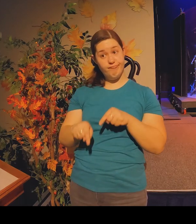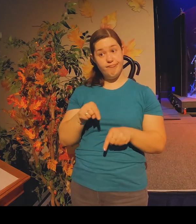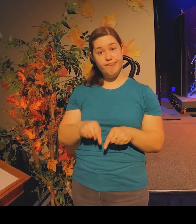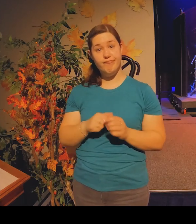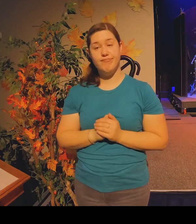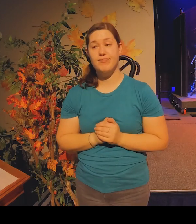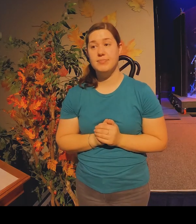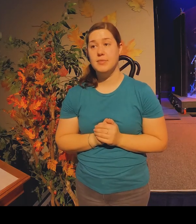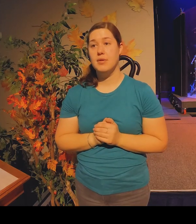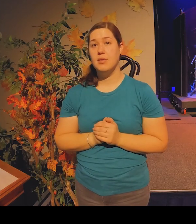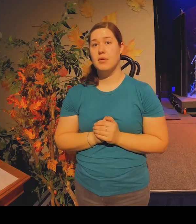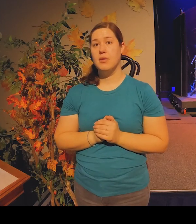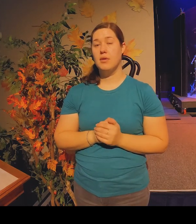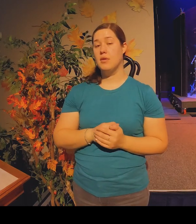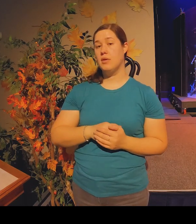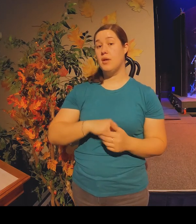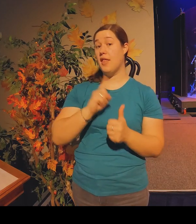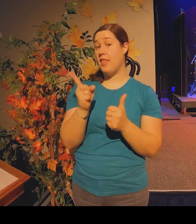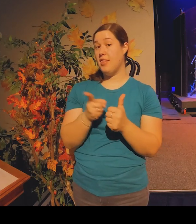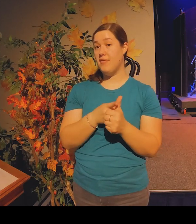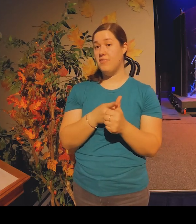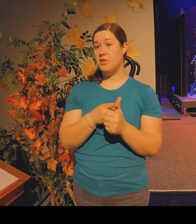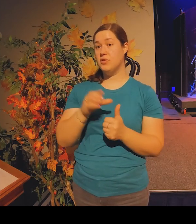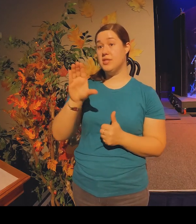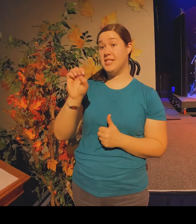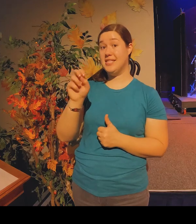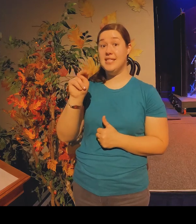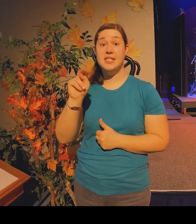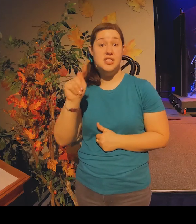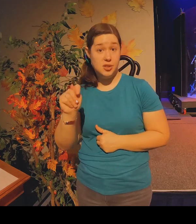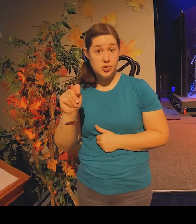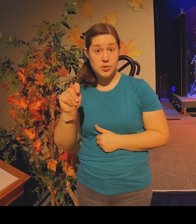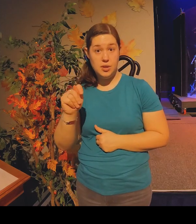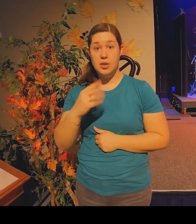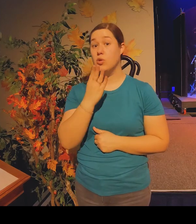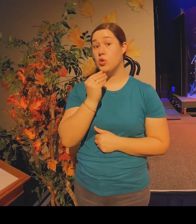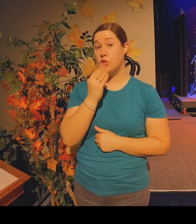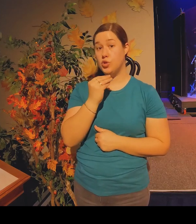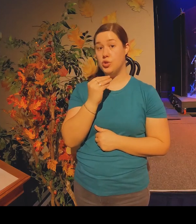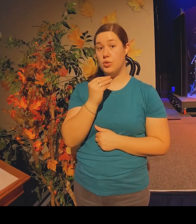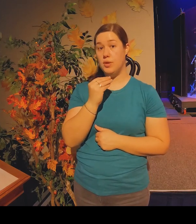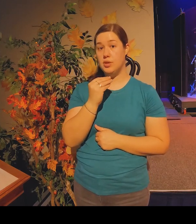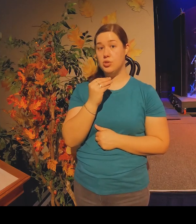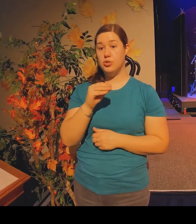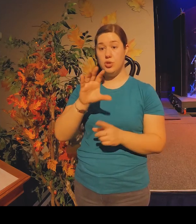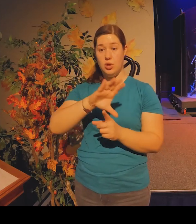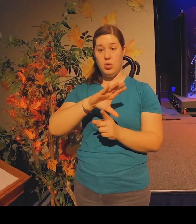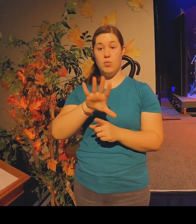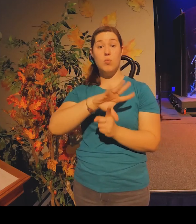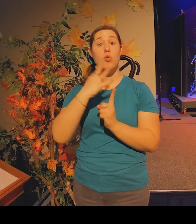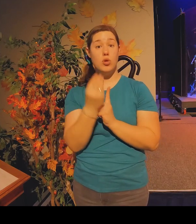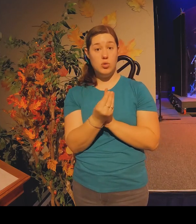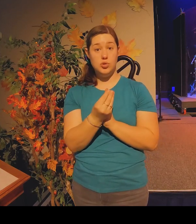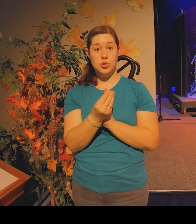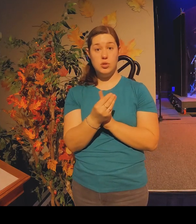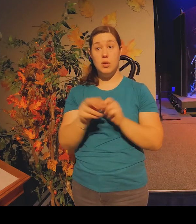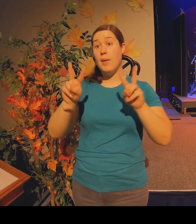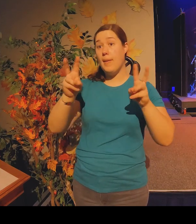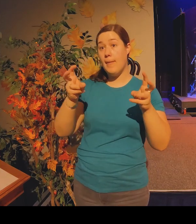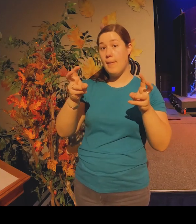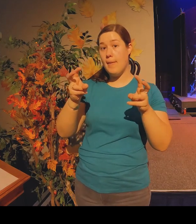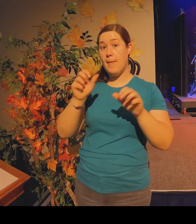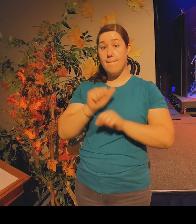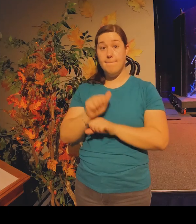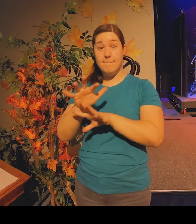Because in first century Jewish culture, moving mountains was a figure of speech that really